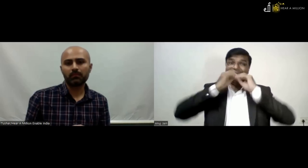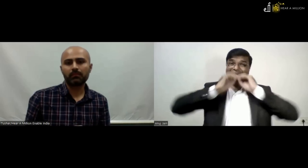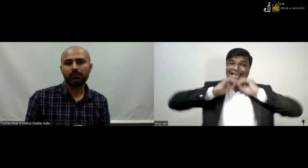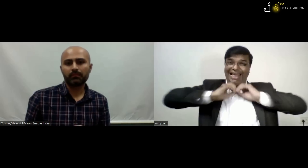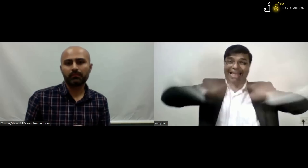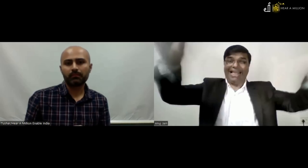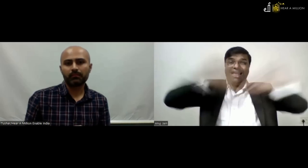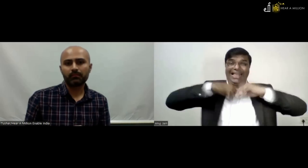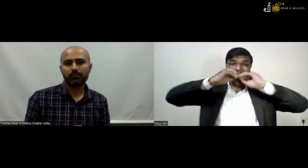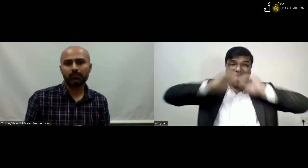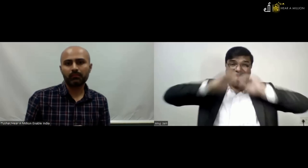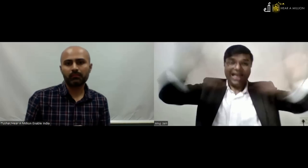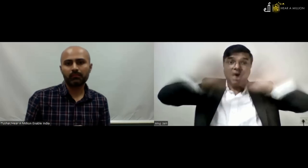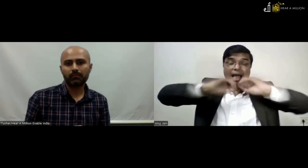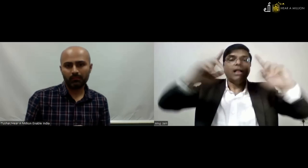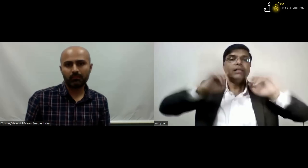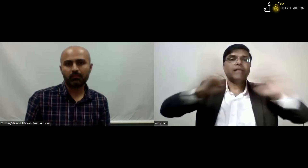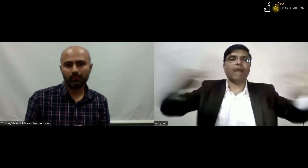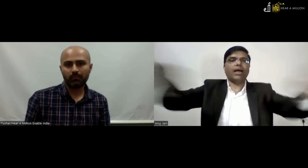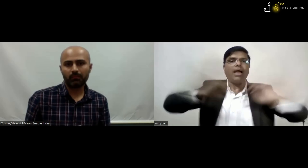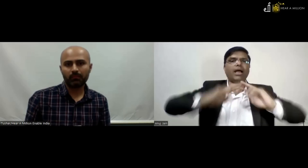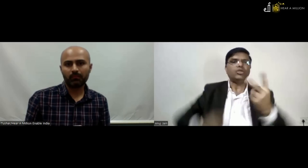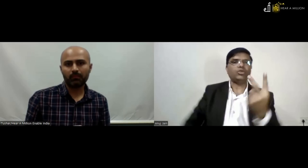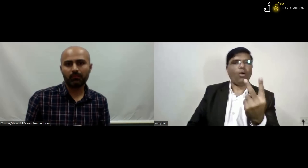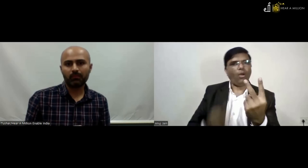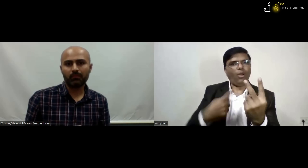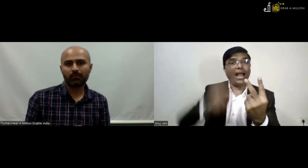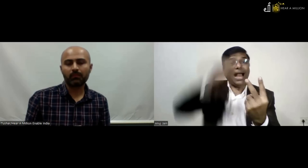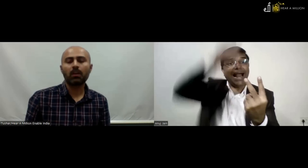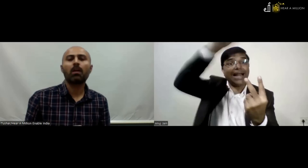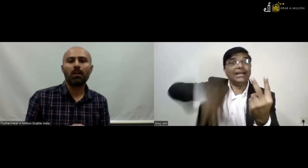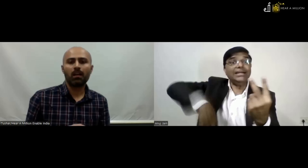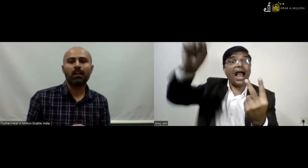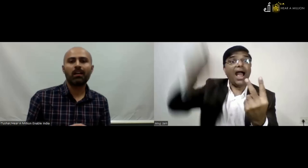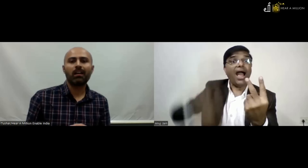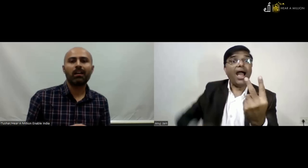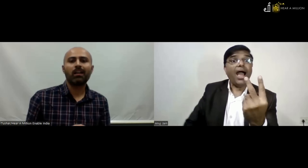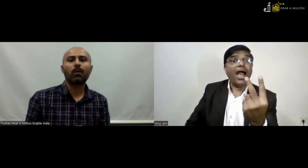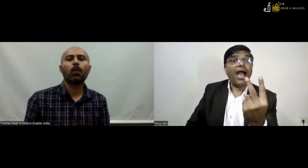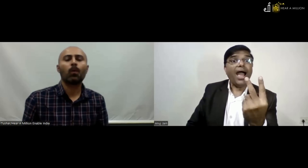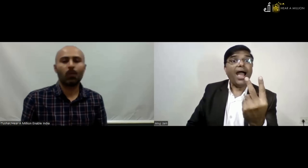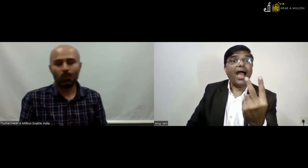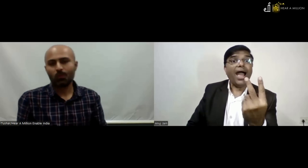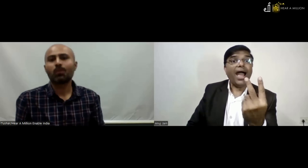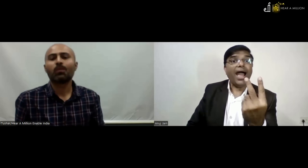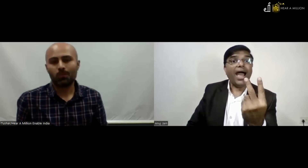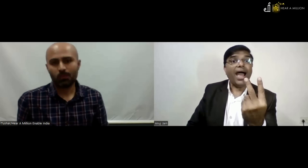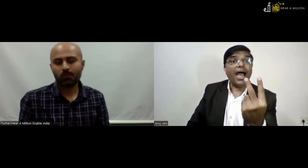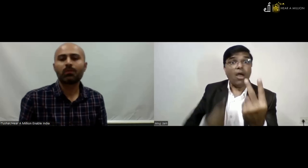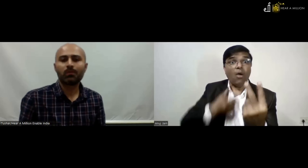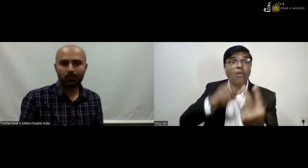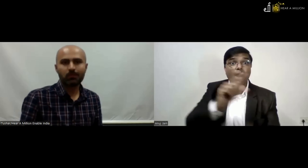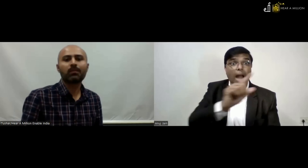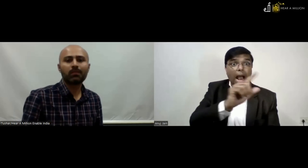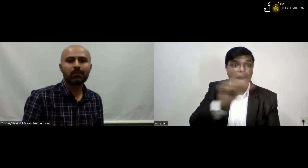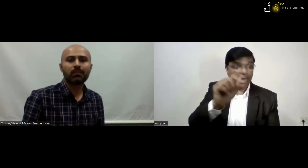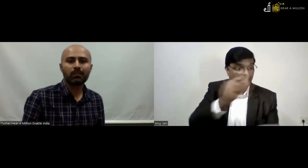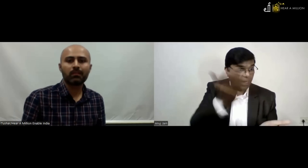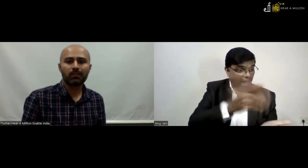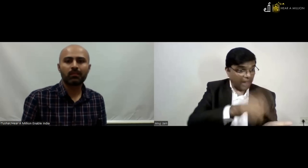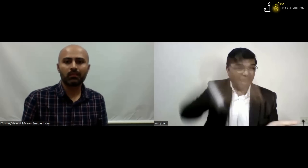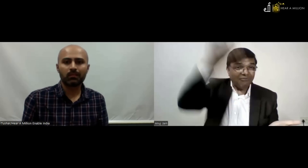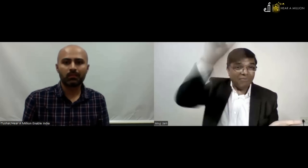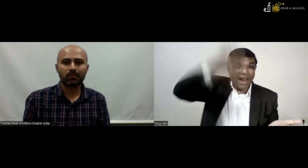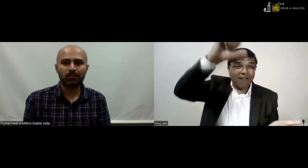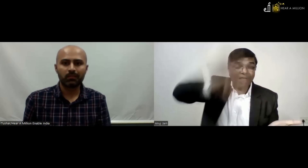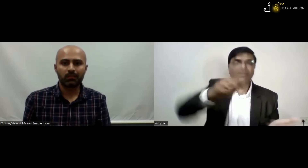those testimonials. These are our complaints. Even after our advocacy efforts, our messages and videos,